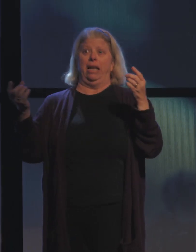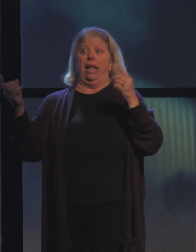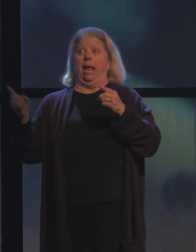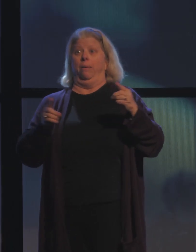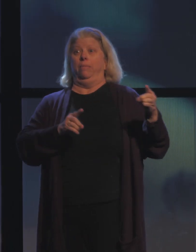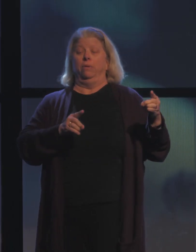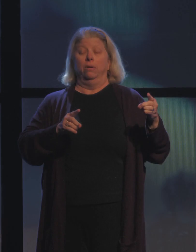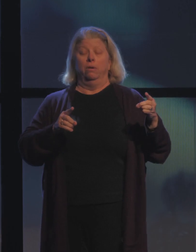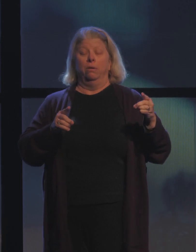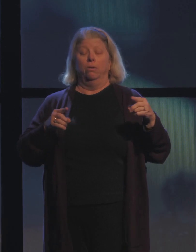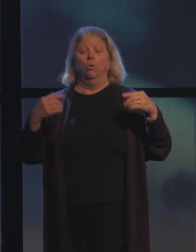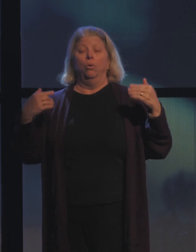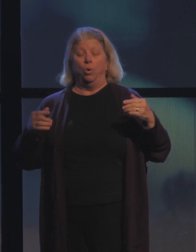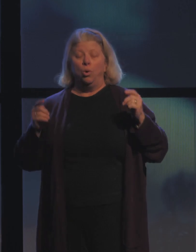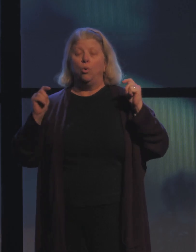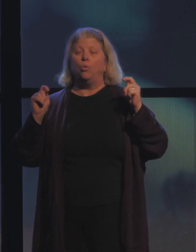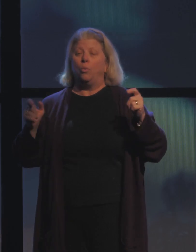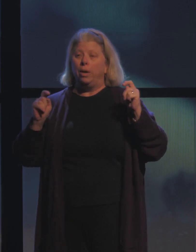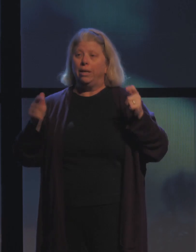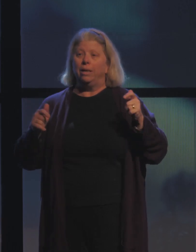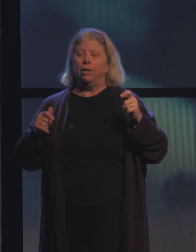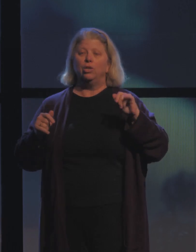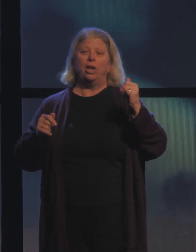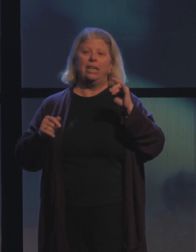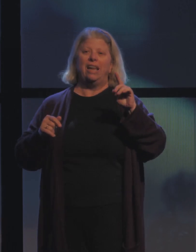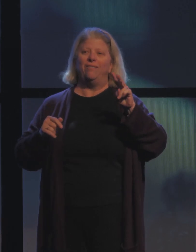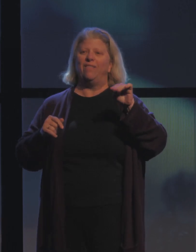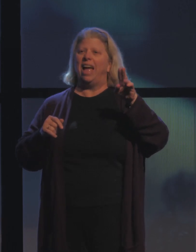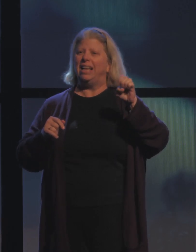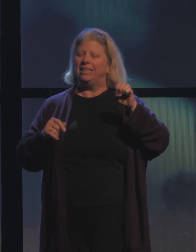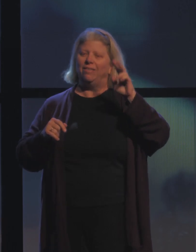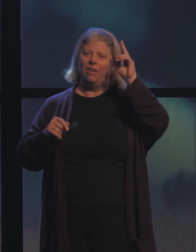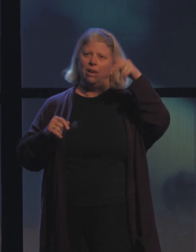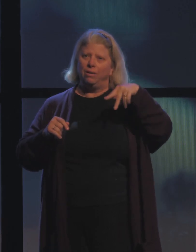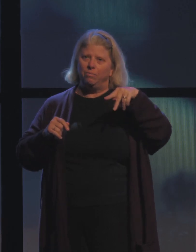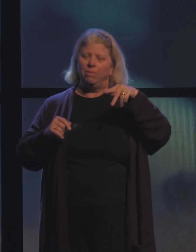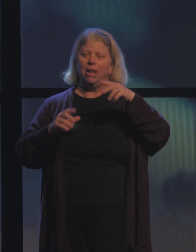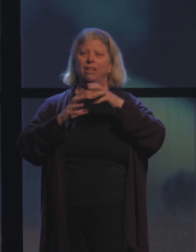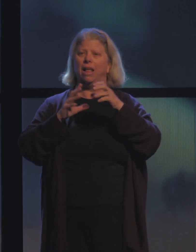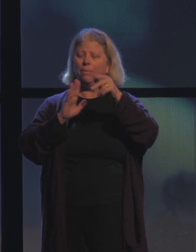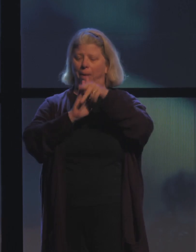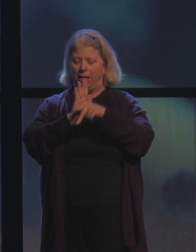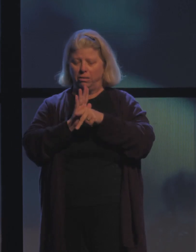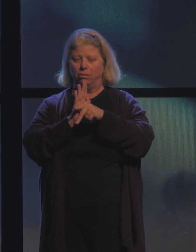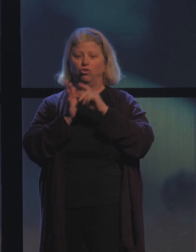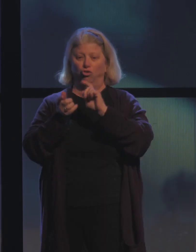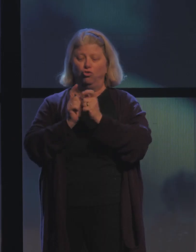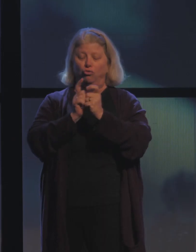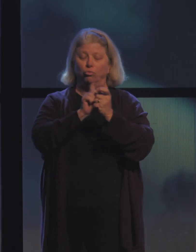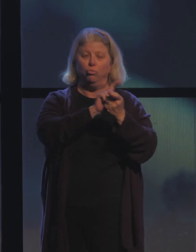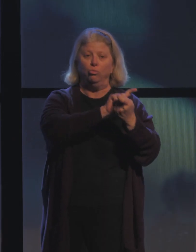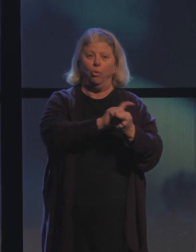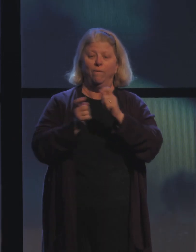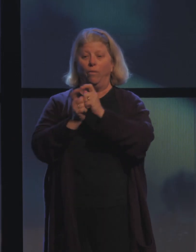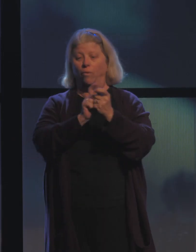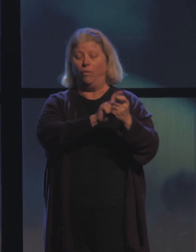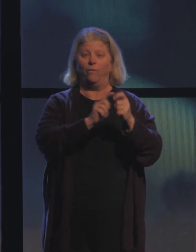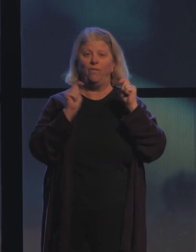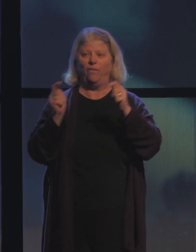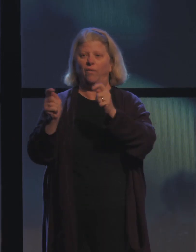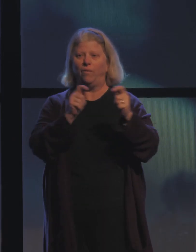happened very quickly. J.D. Vance was his vice president, and a lot of policies just began to change and